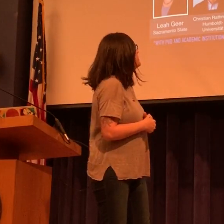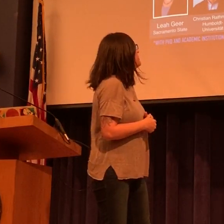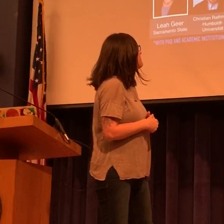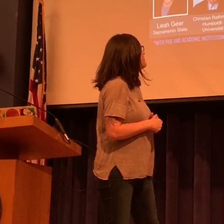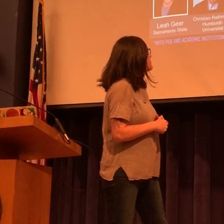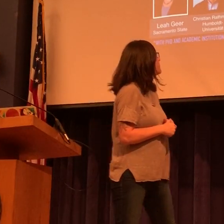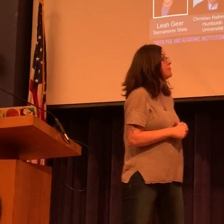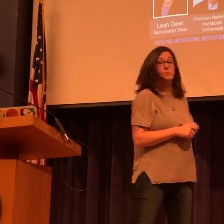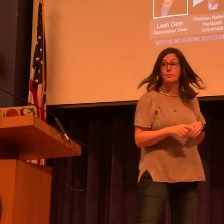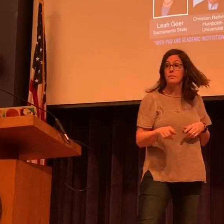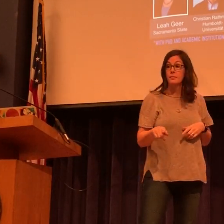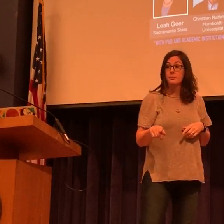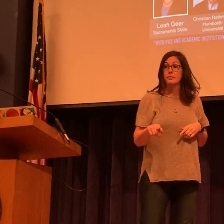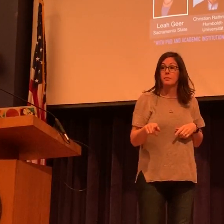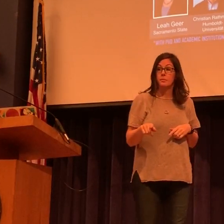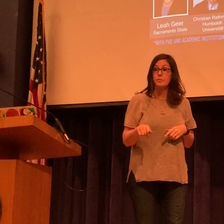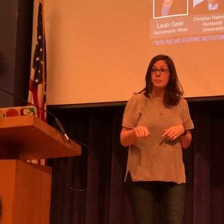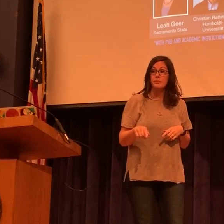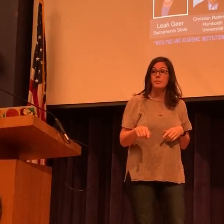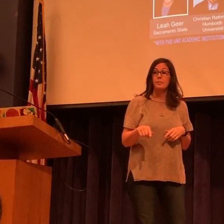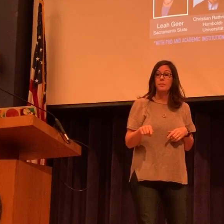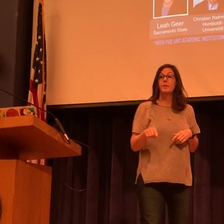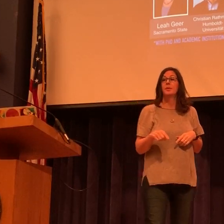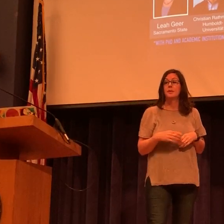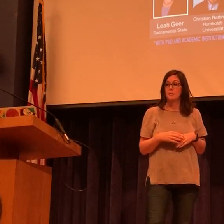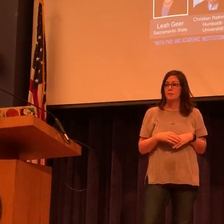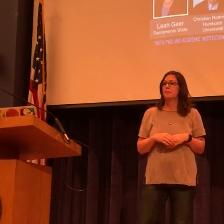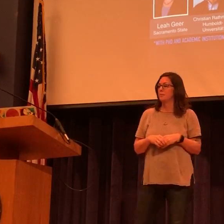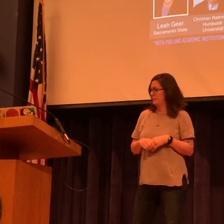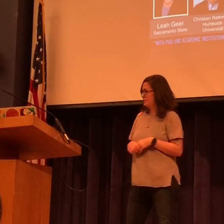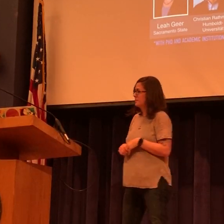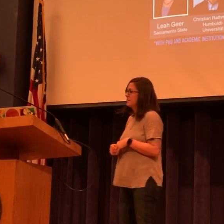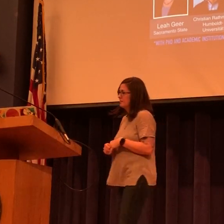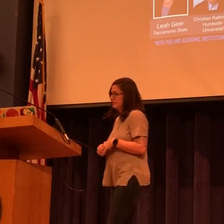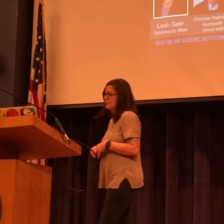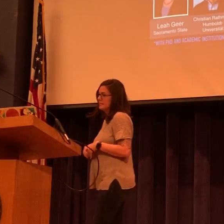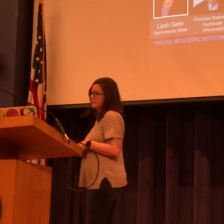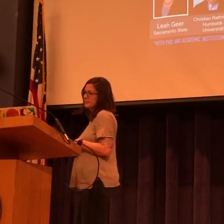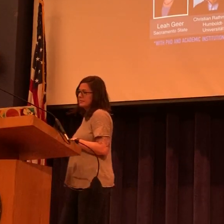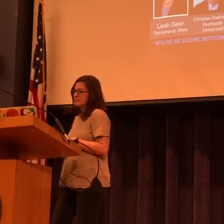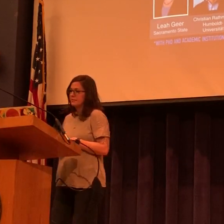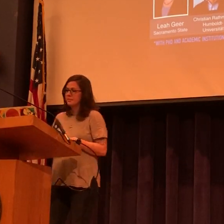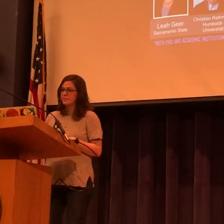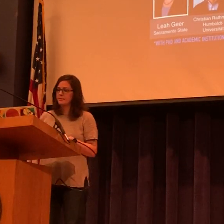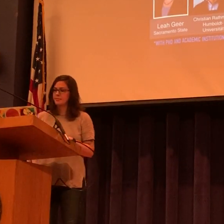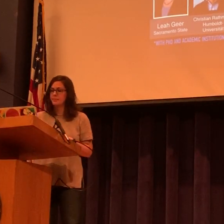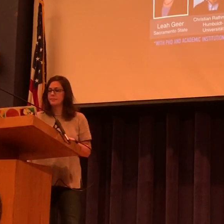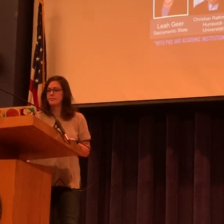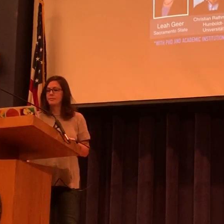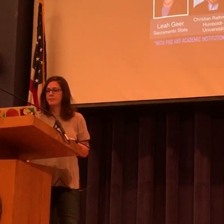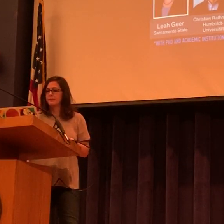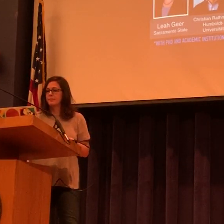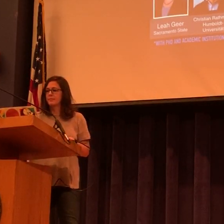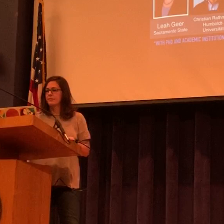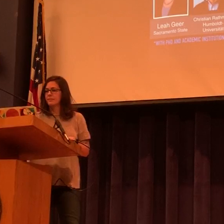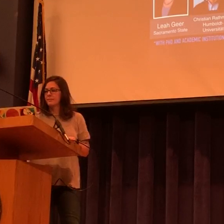and primarily they work at or are affiliated with American or European or generally North